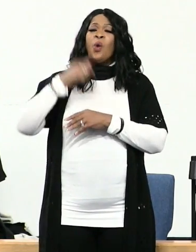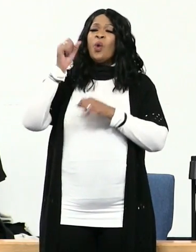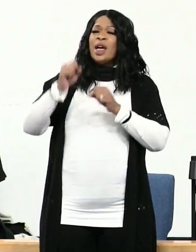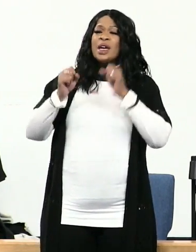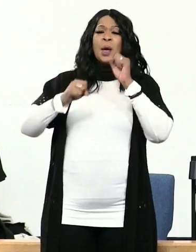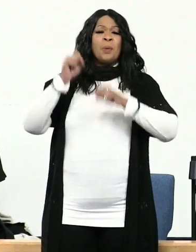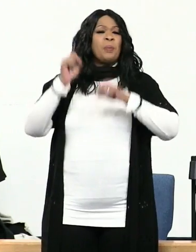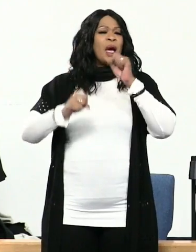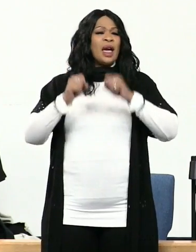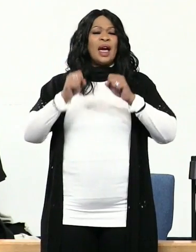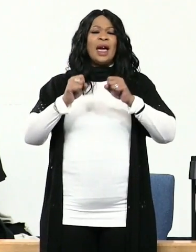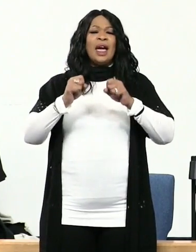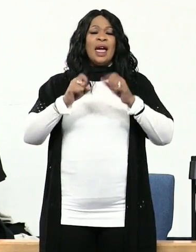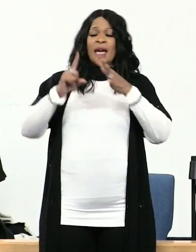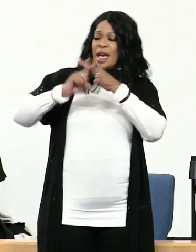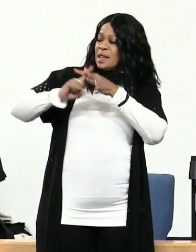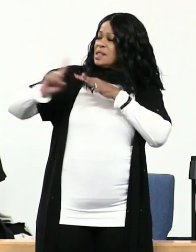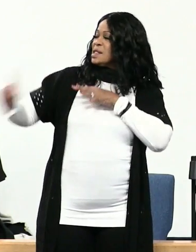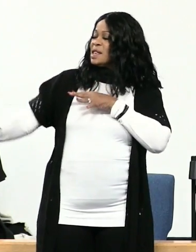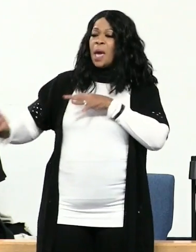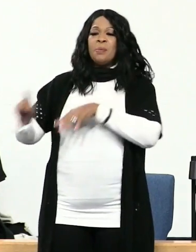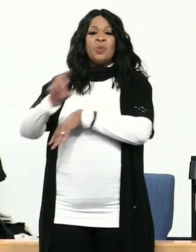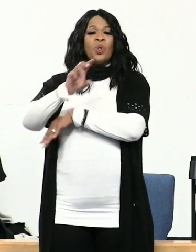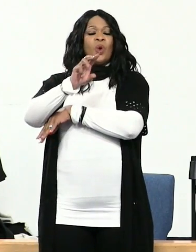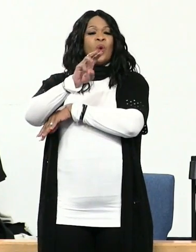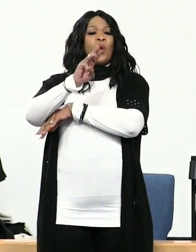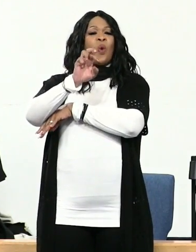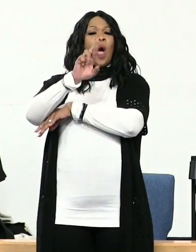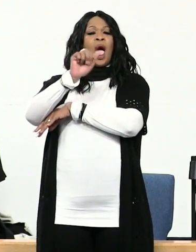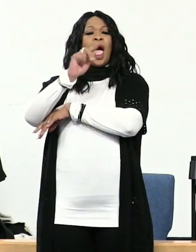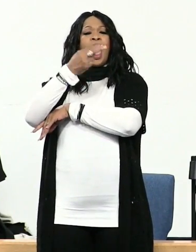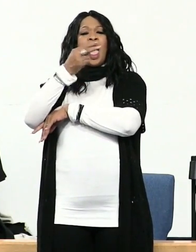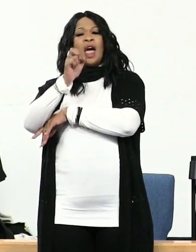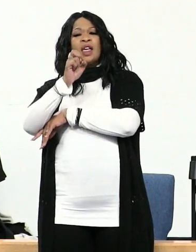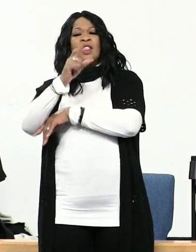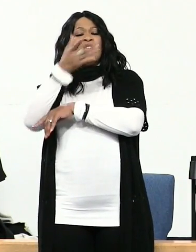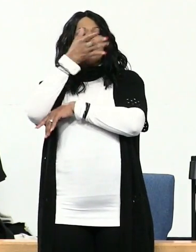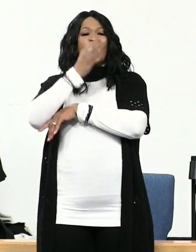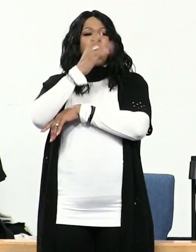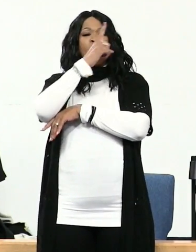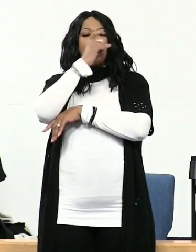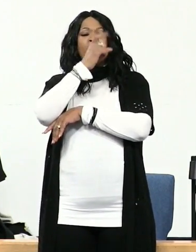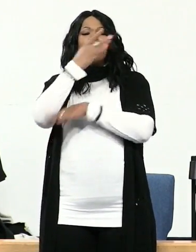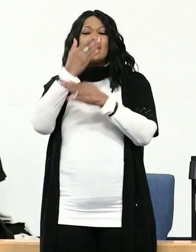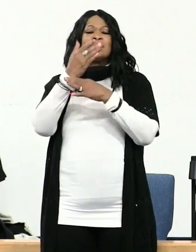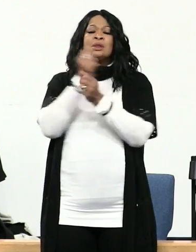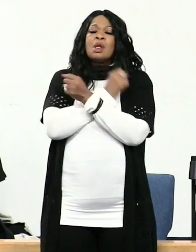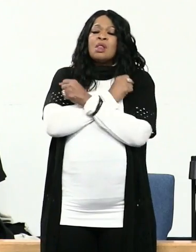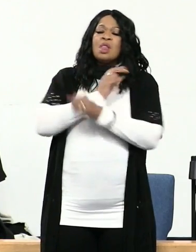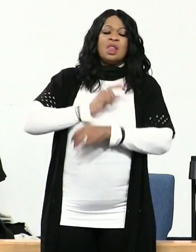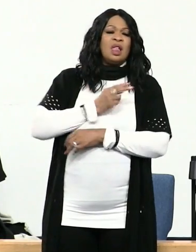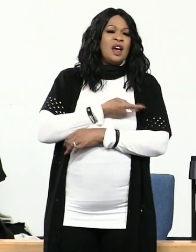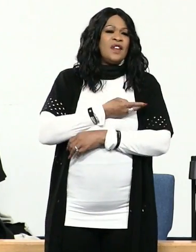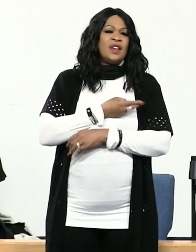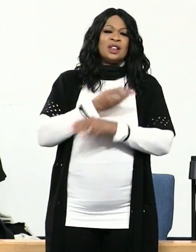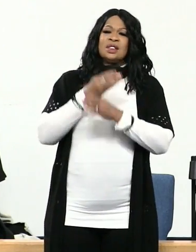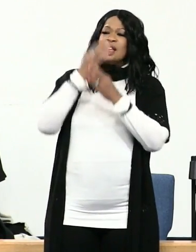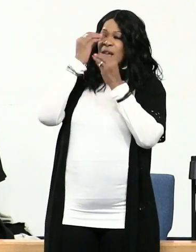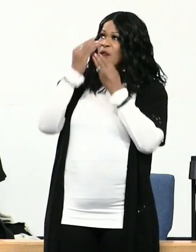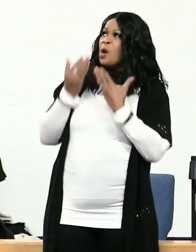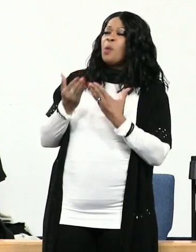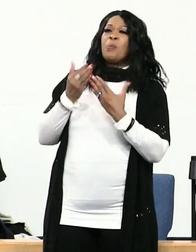to escape the wrath of God because he loved us and obeyed the Father for